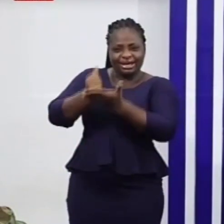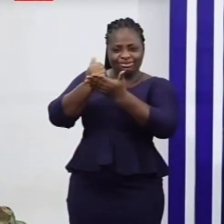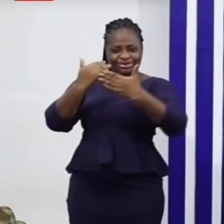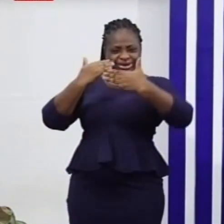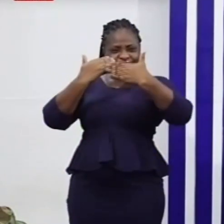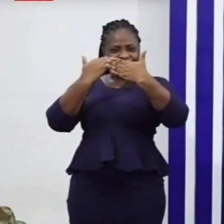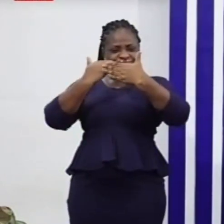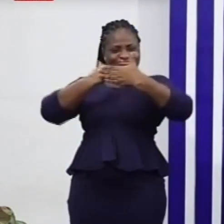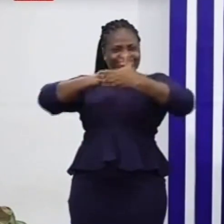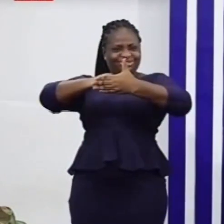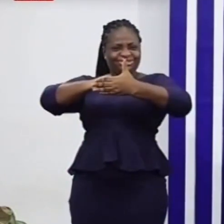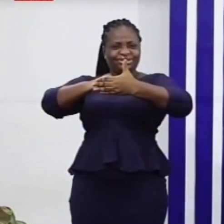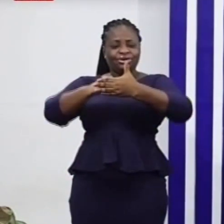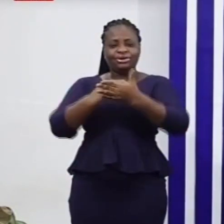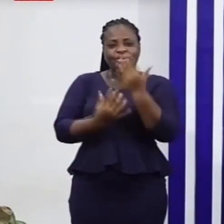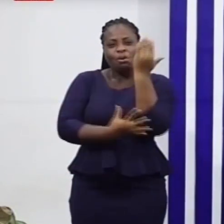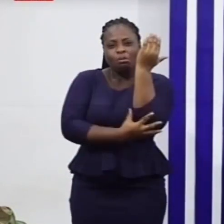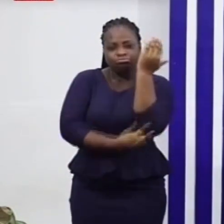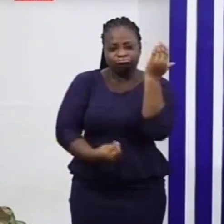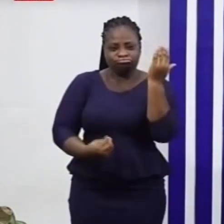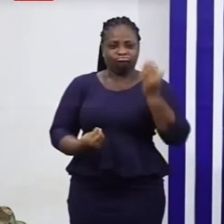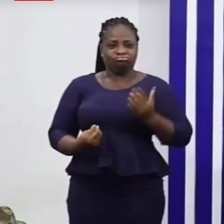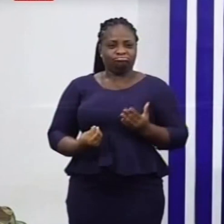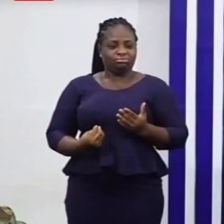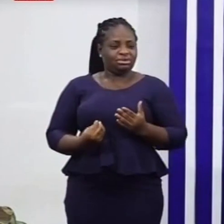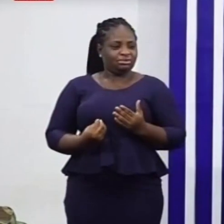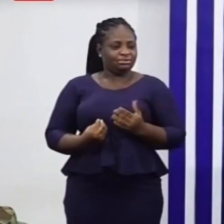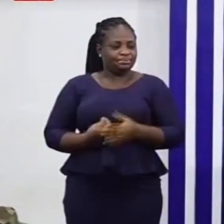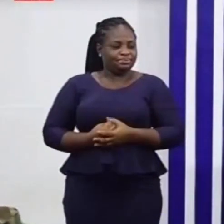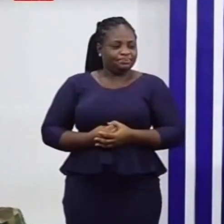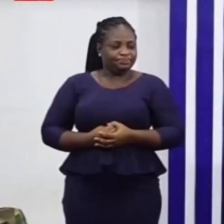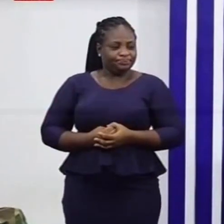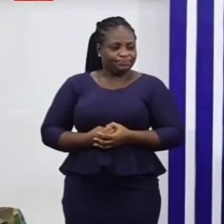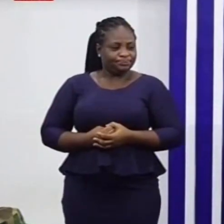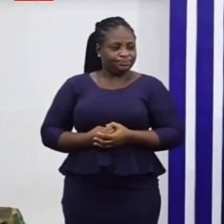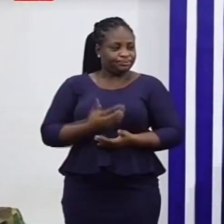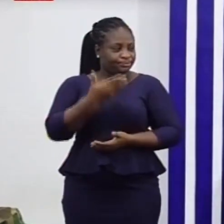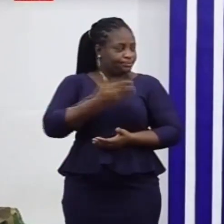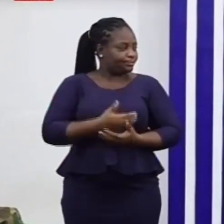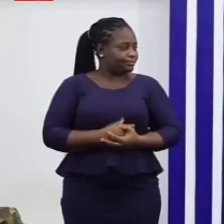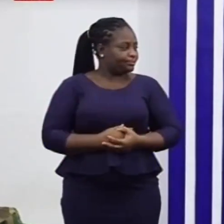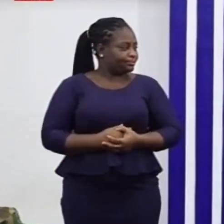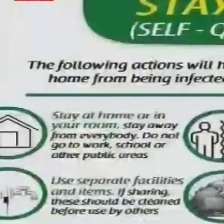restrictions on the poor and vulnerable. Honorable Minister, please join us with an update.